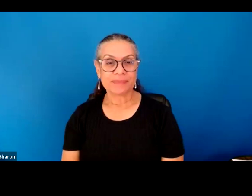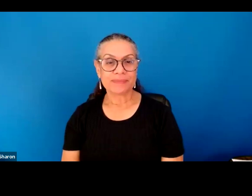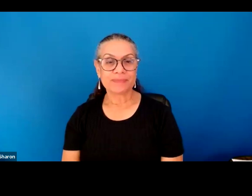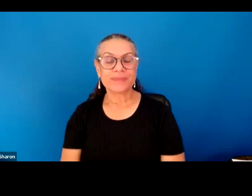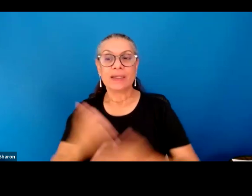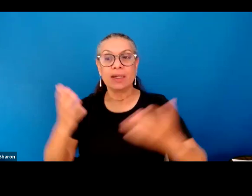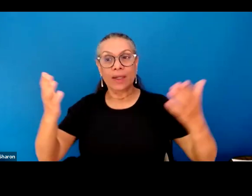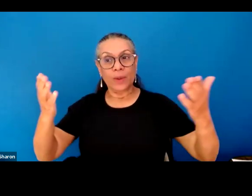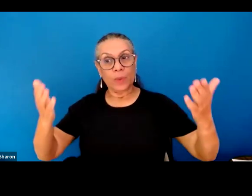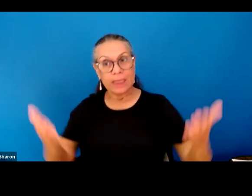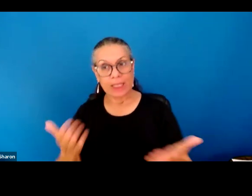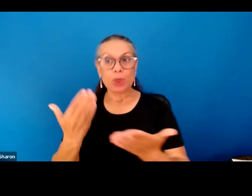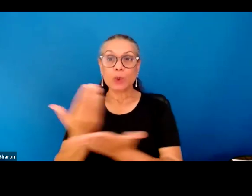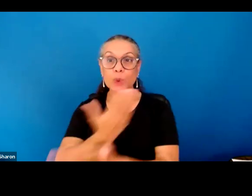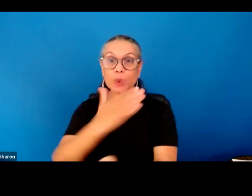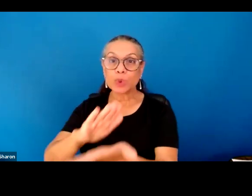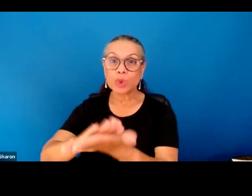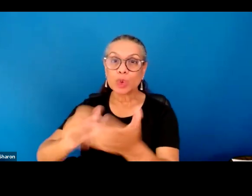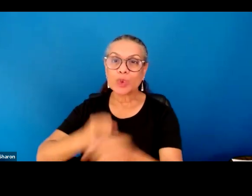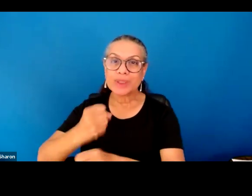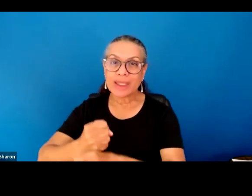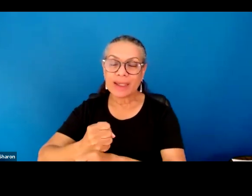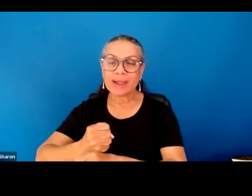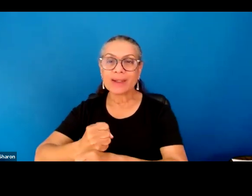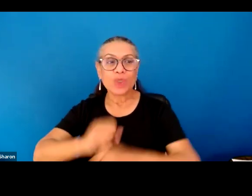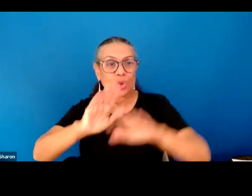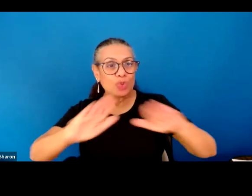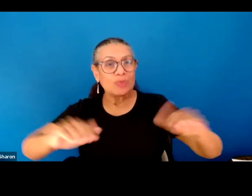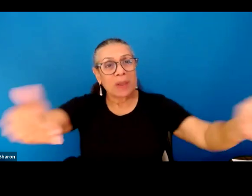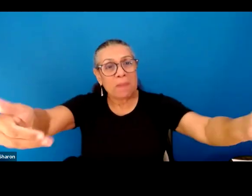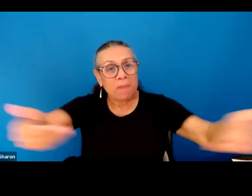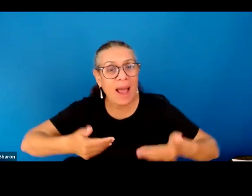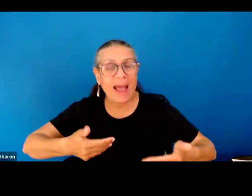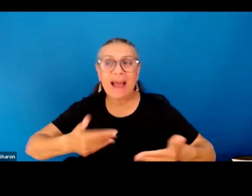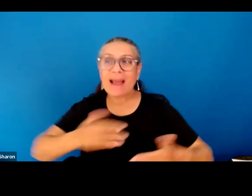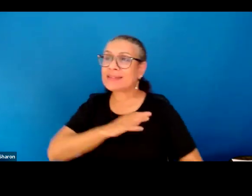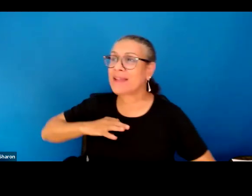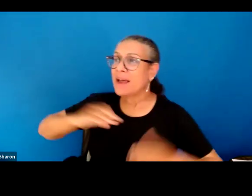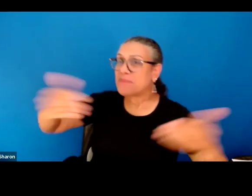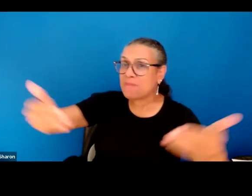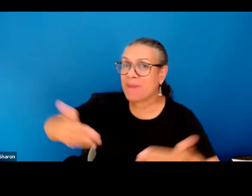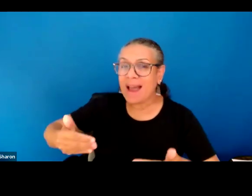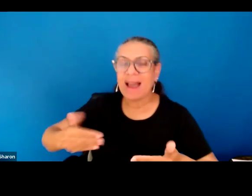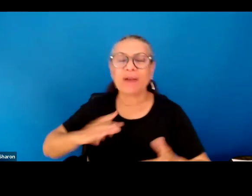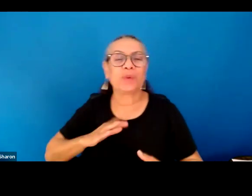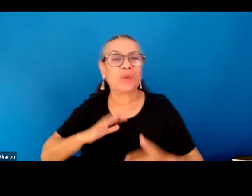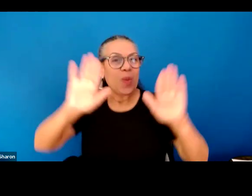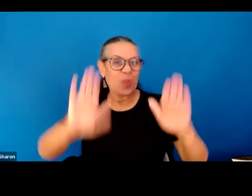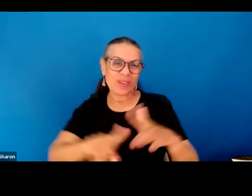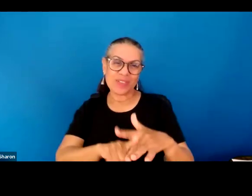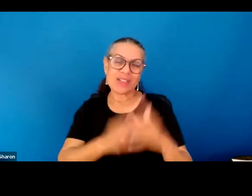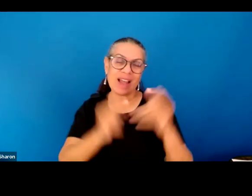Here we are at the start of a new school year, welcoming back students, families, and staff. We've had a great start so